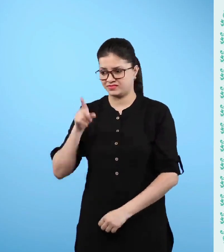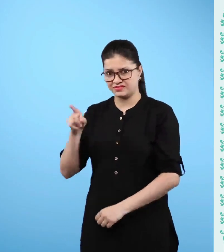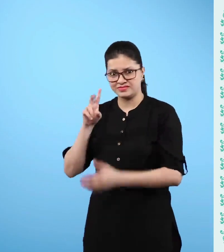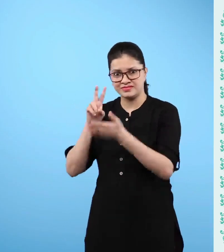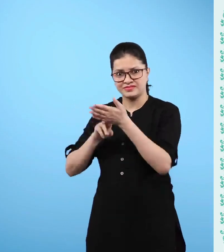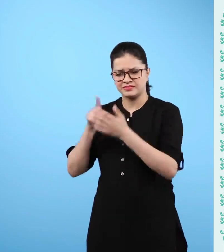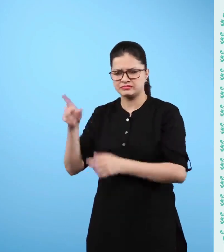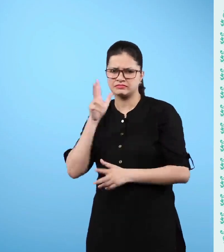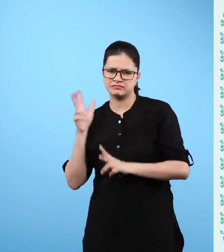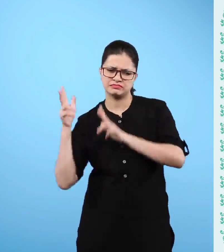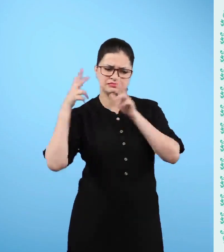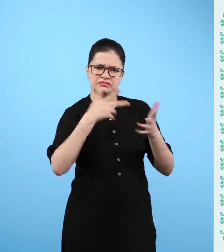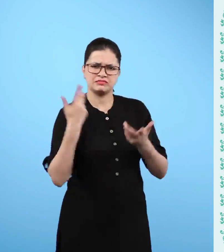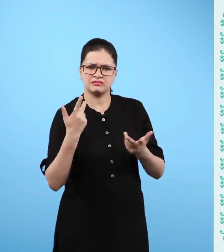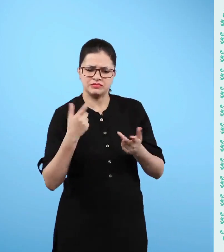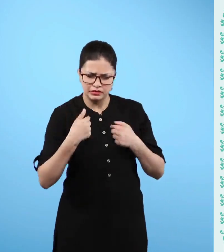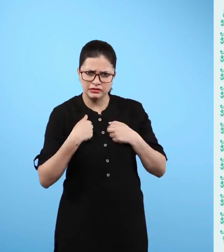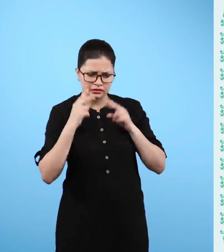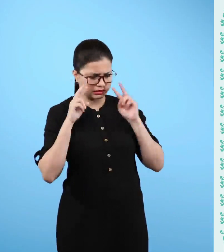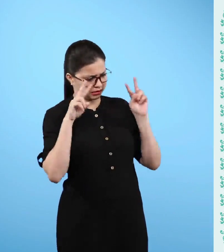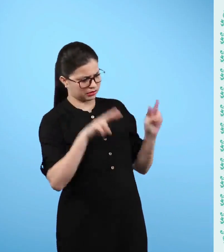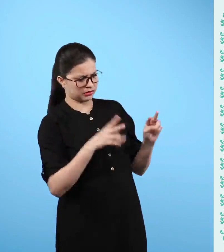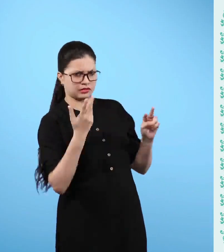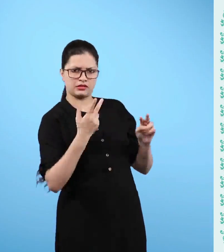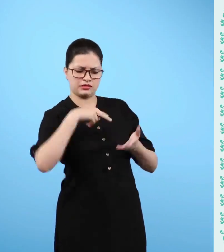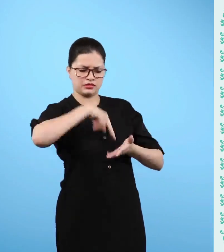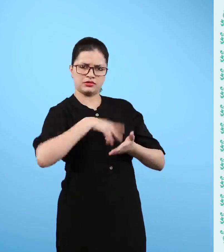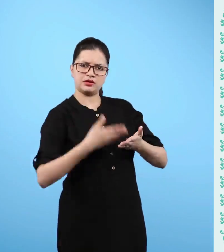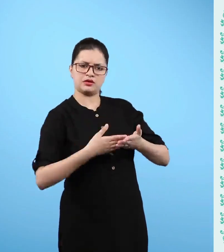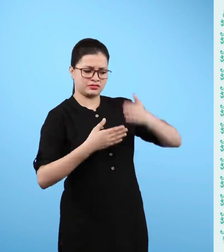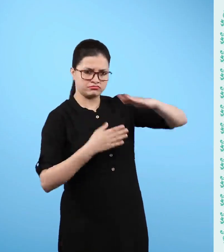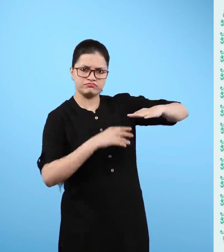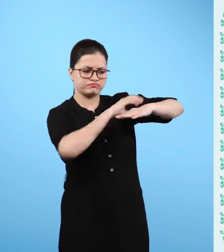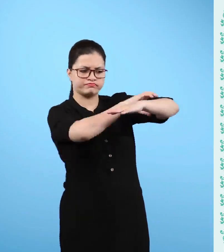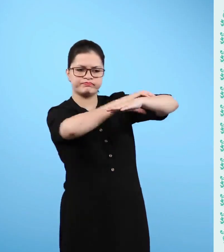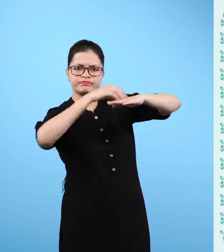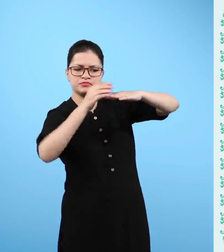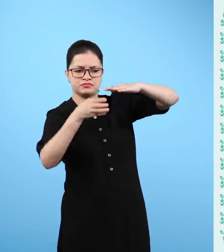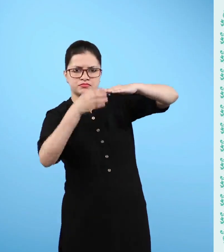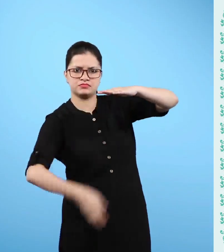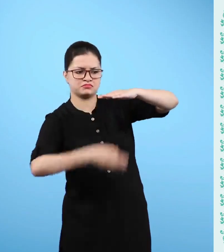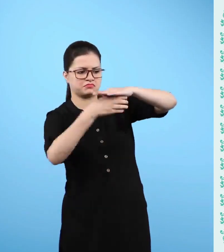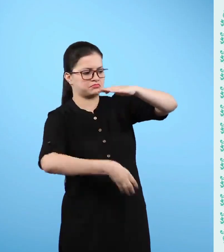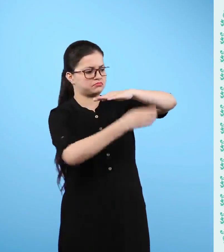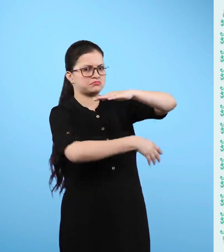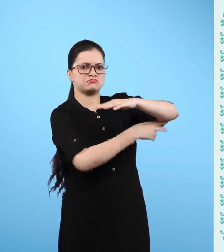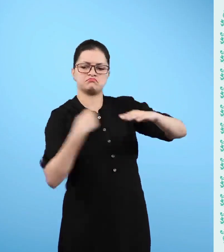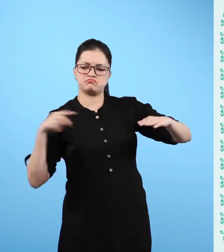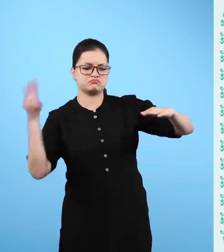Naveen is saying, "The bridge looks like this to me from where I am standing." and we can note how